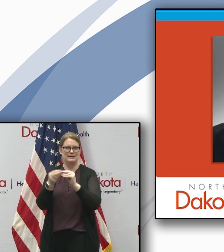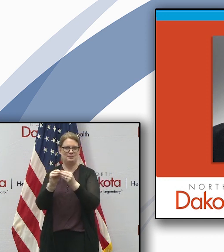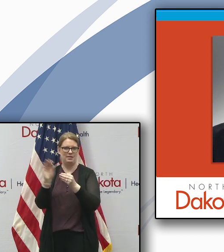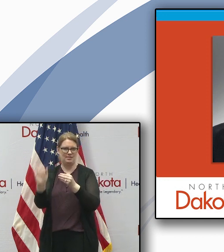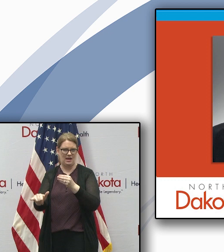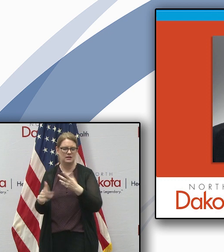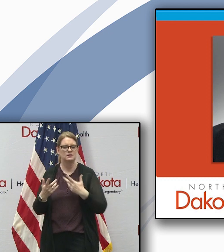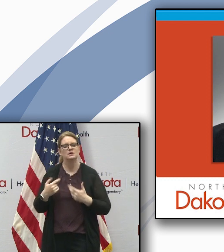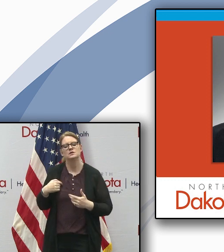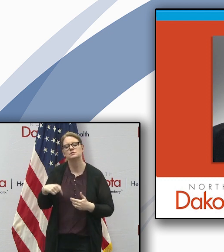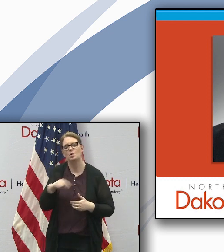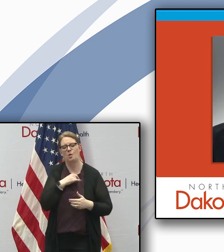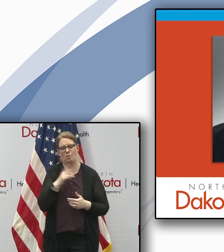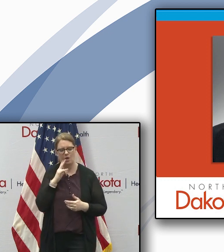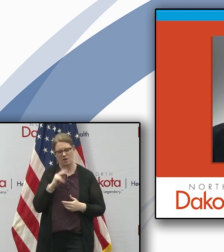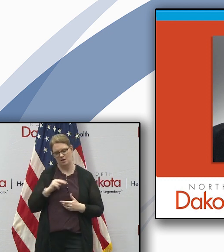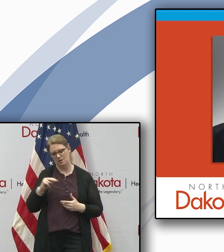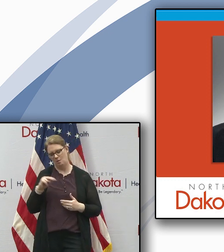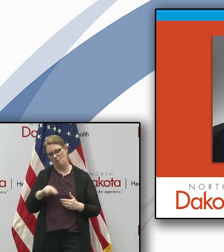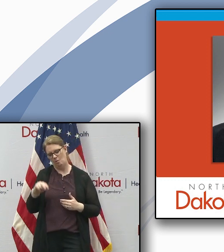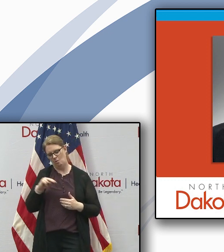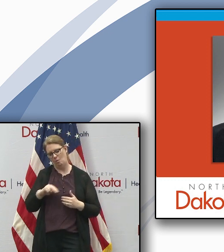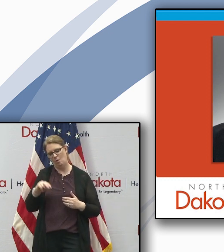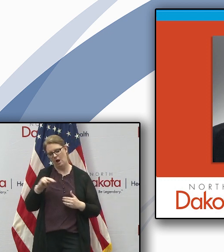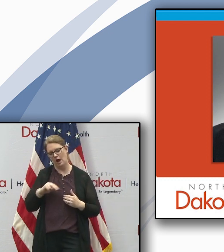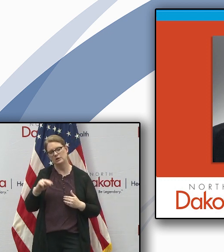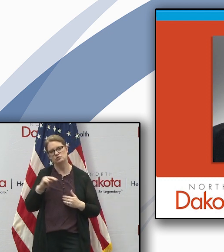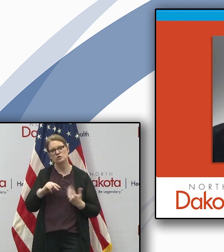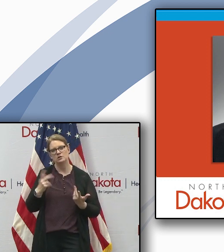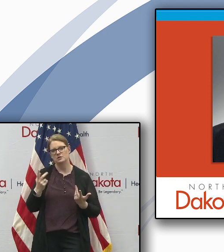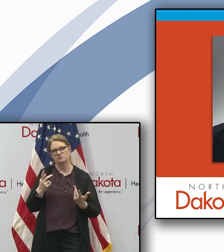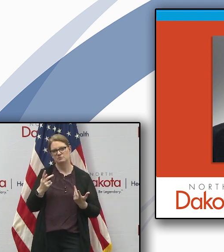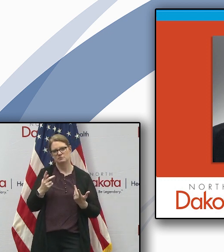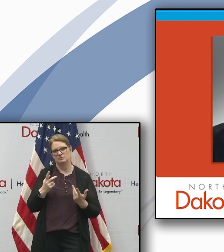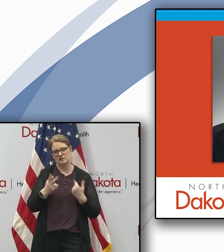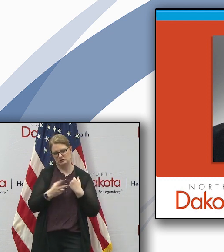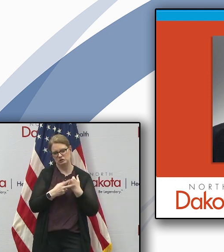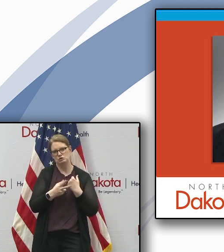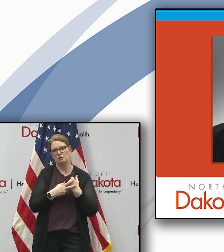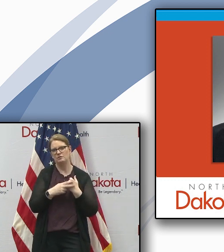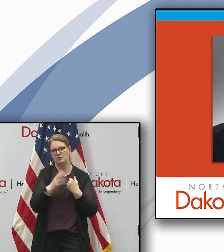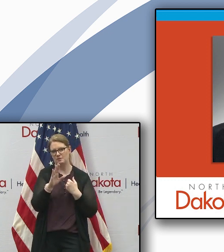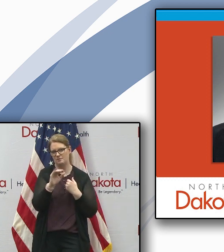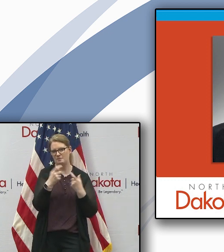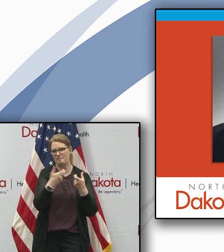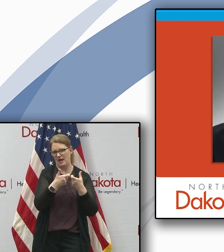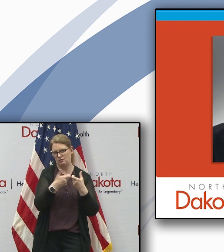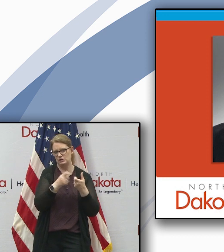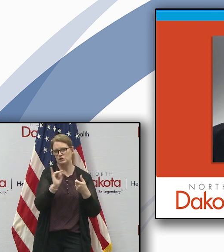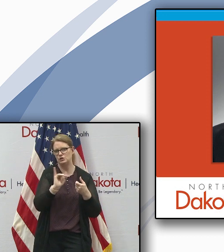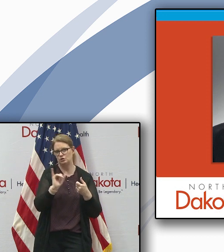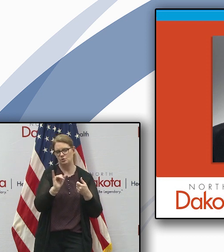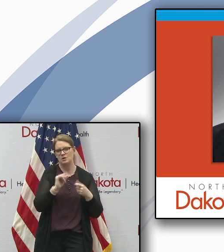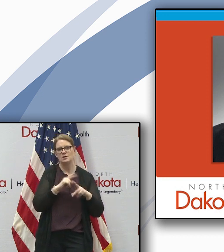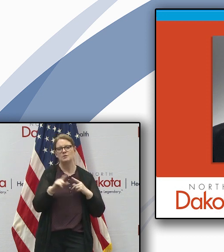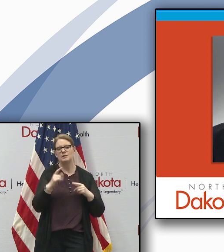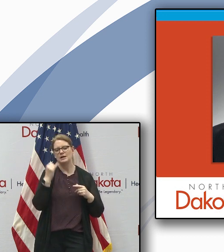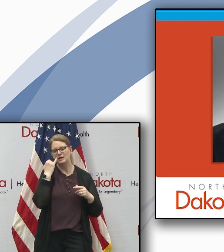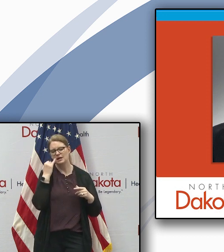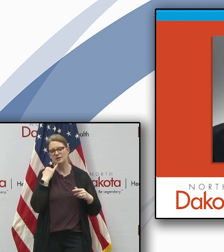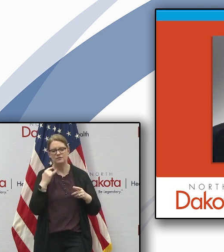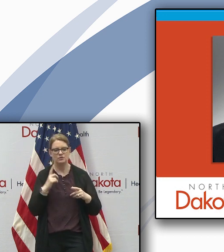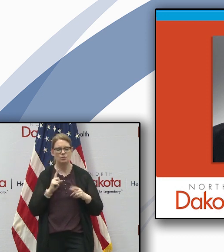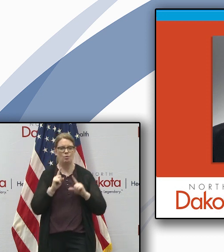background, and we use the phone APIs in a really smart way that conserves your battery. But if we detect that you go somewhere and